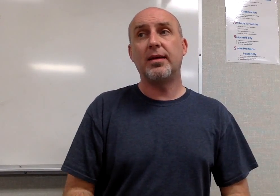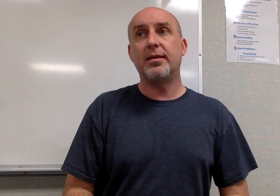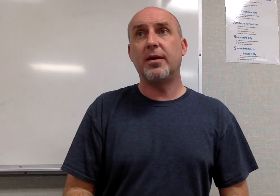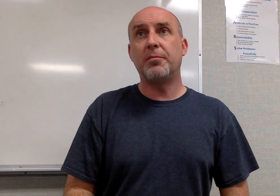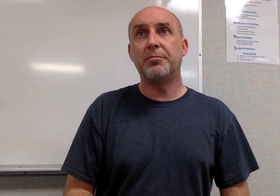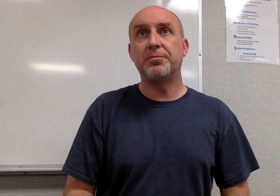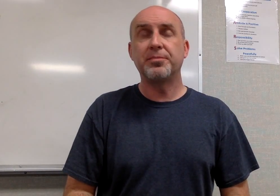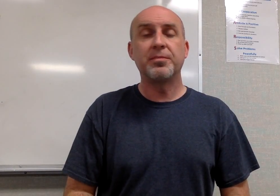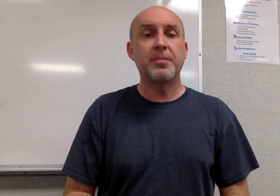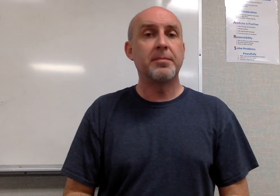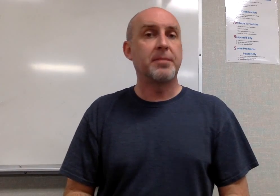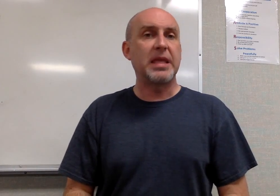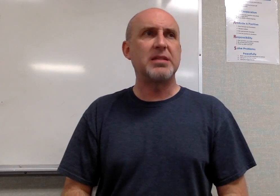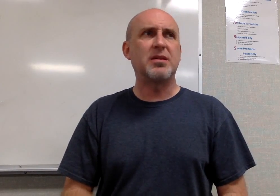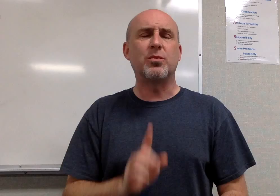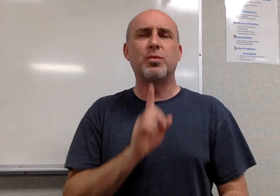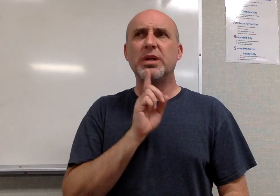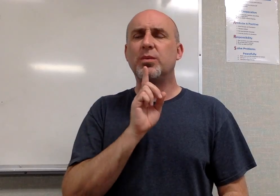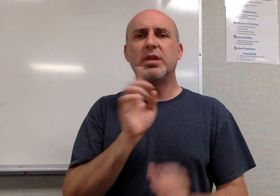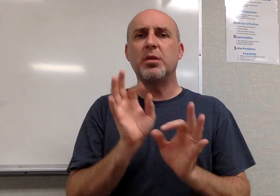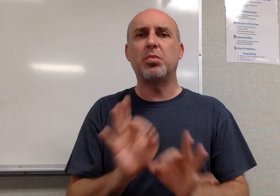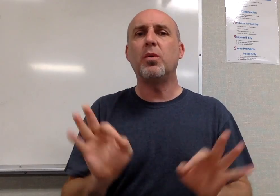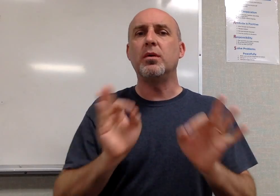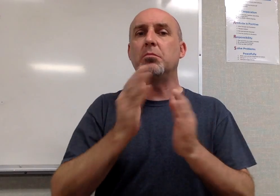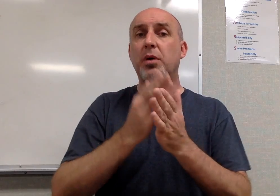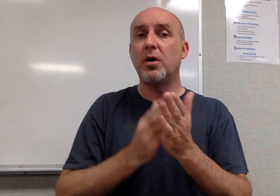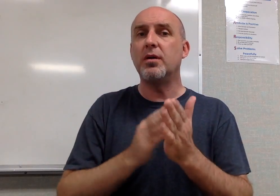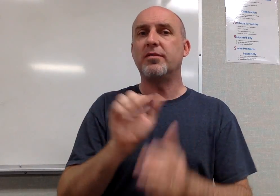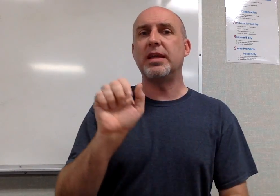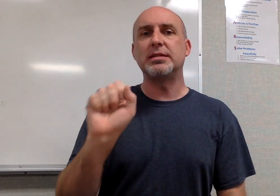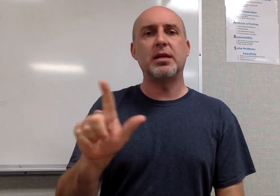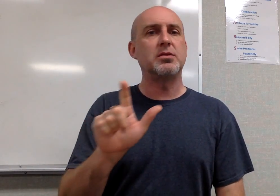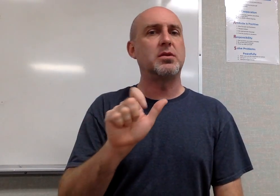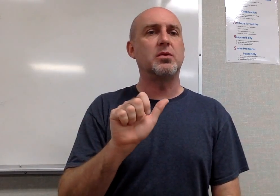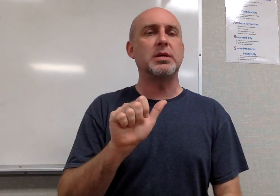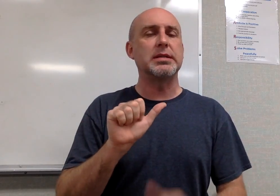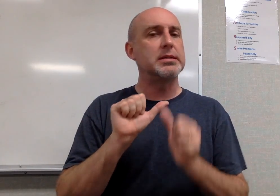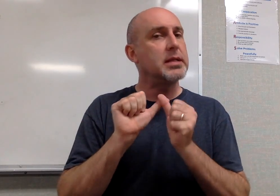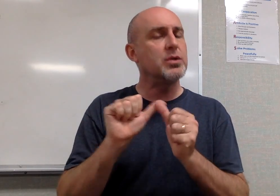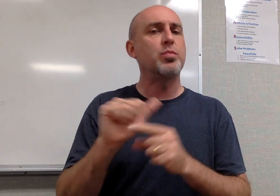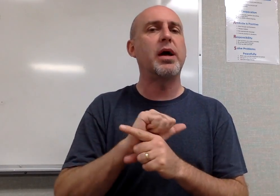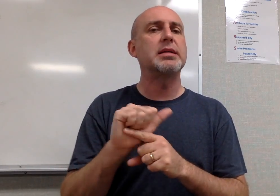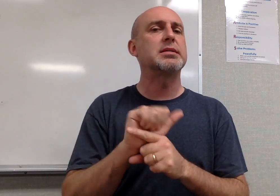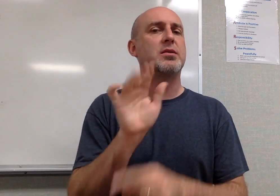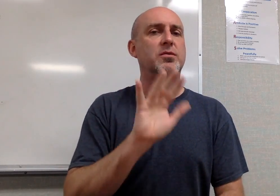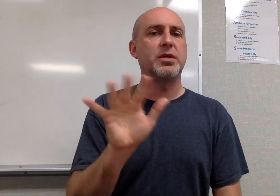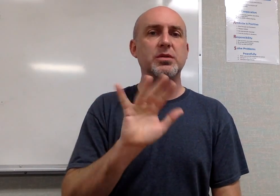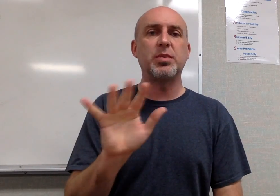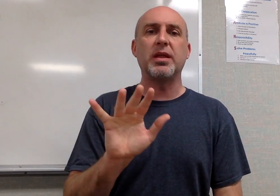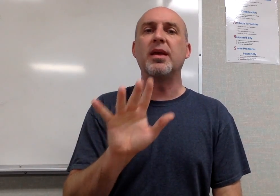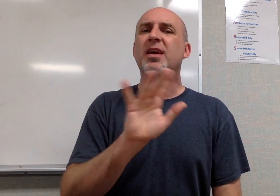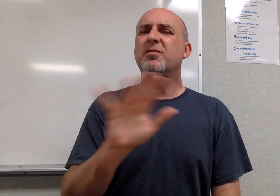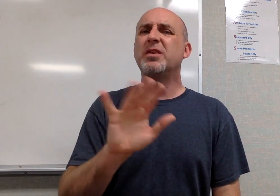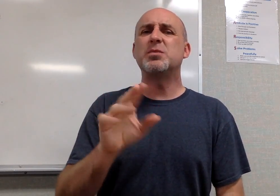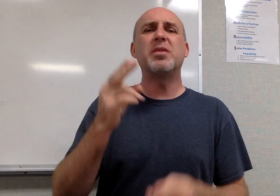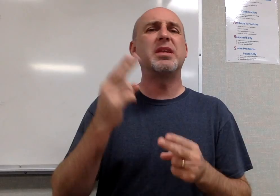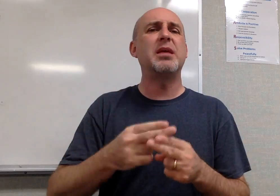And it's a really, really important part of ASL. So continue practicing your finger spelling. Finger spell the names